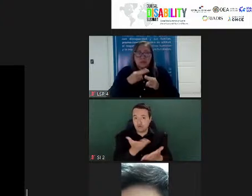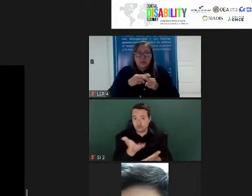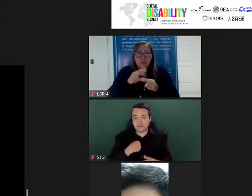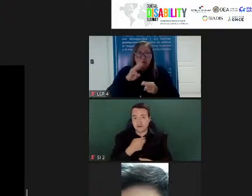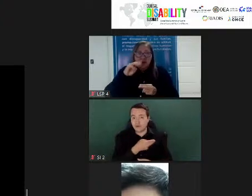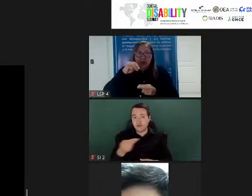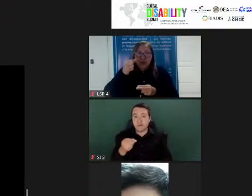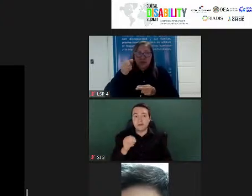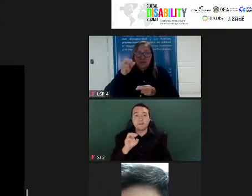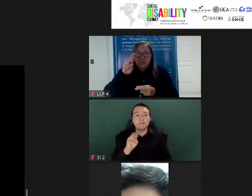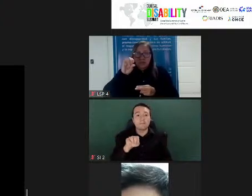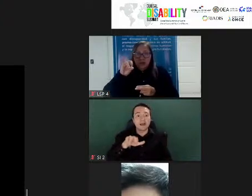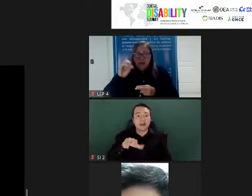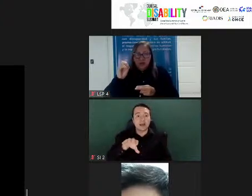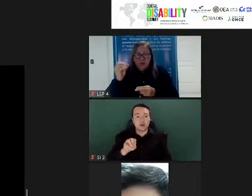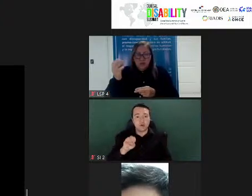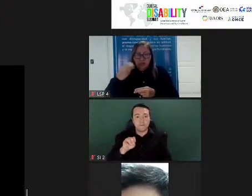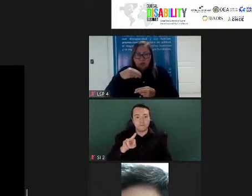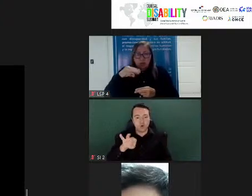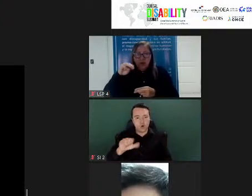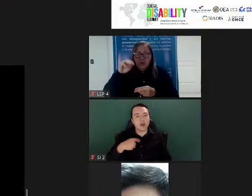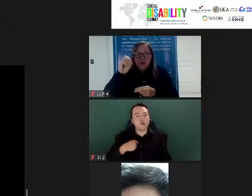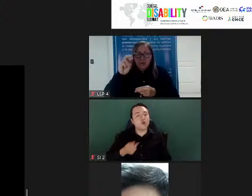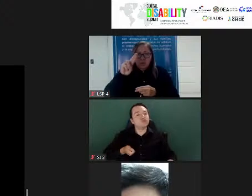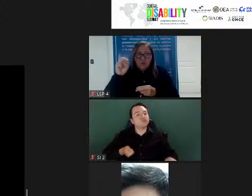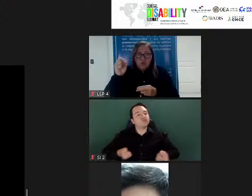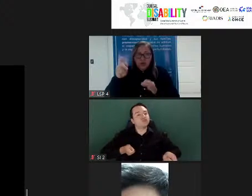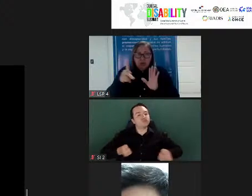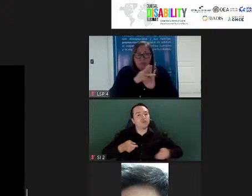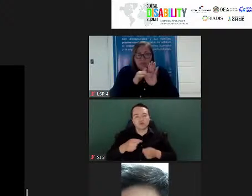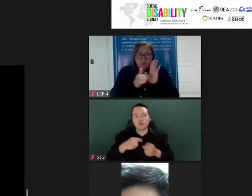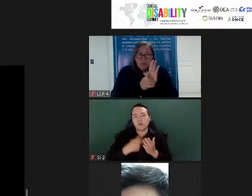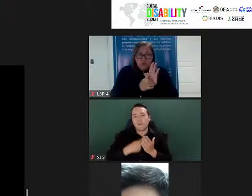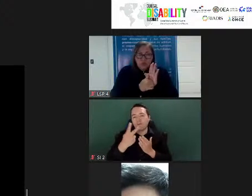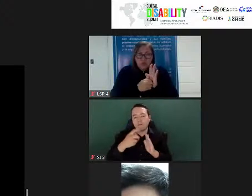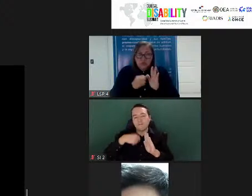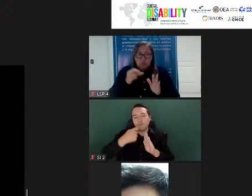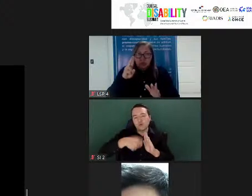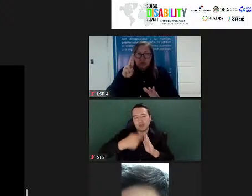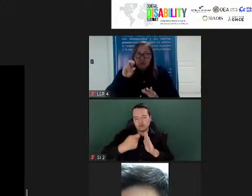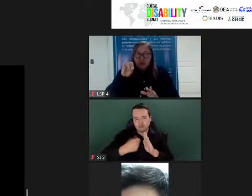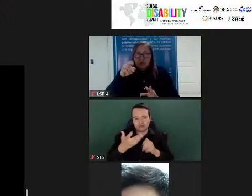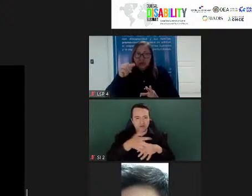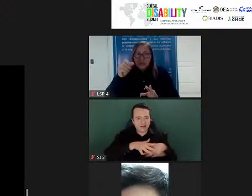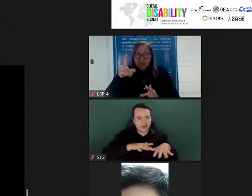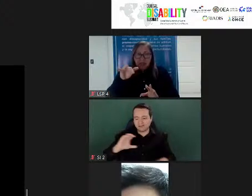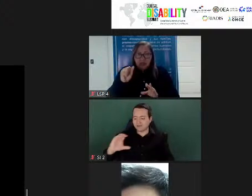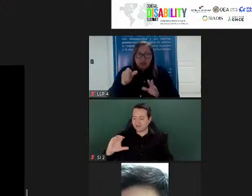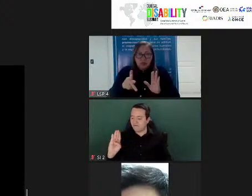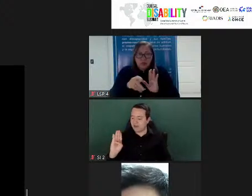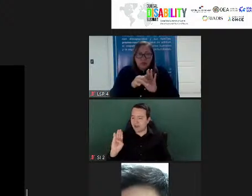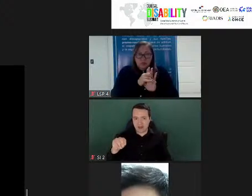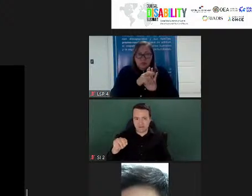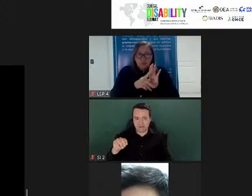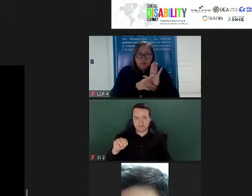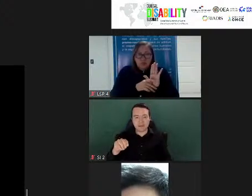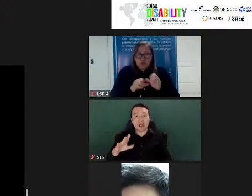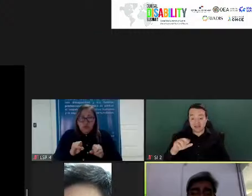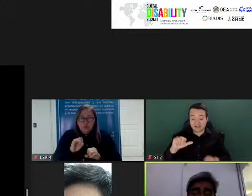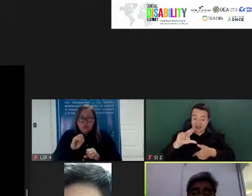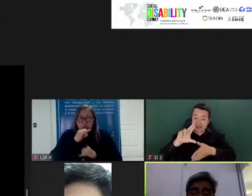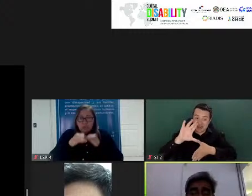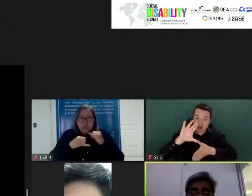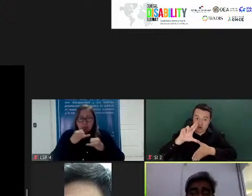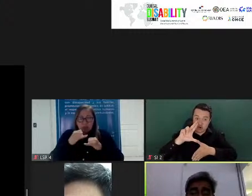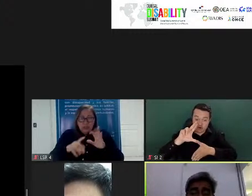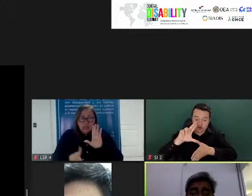my name is mario mora currently i am the coordinator of the project that is being implemented by riadis and cbm this is